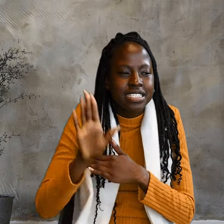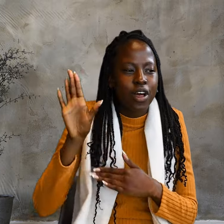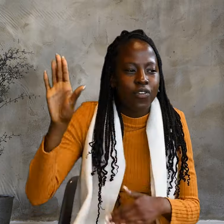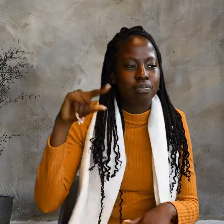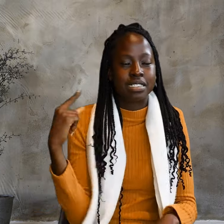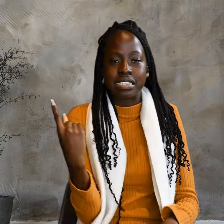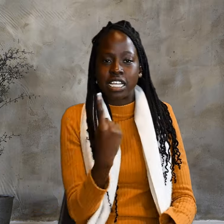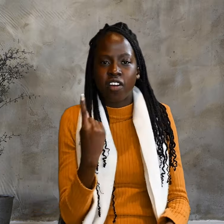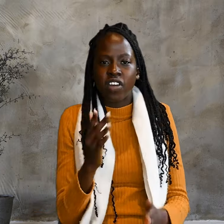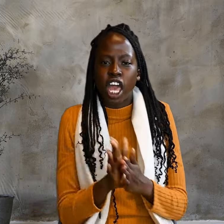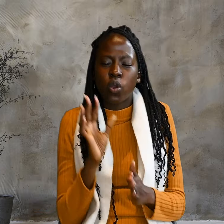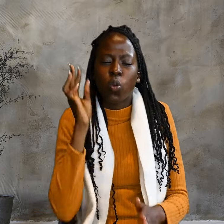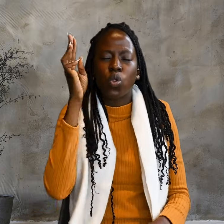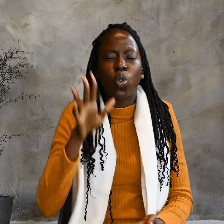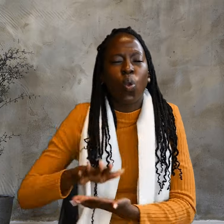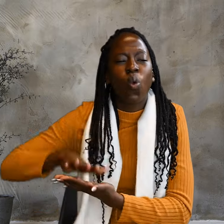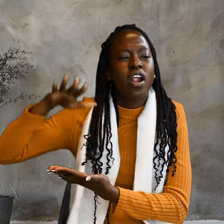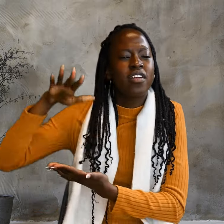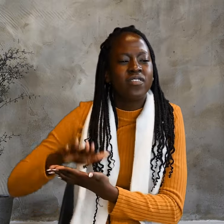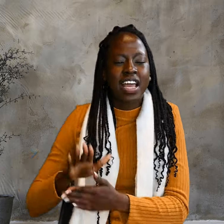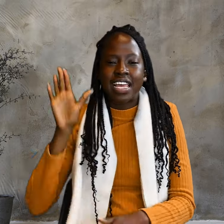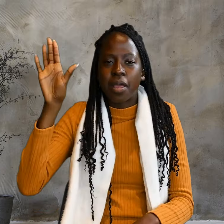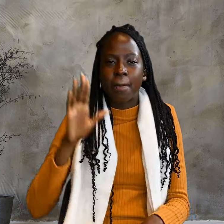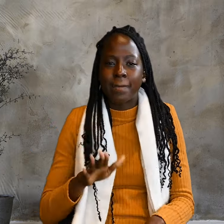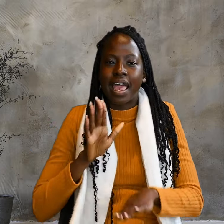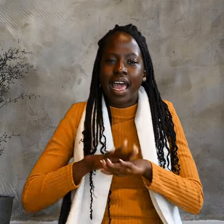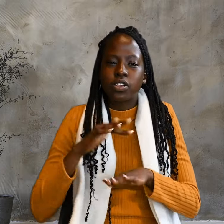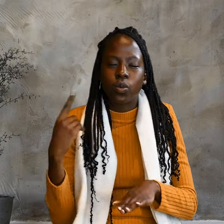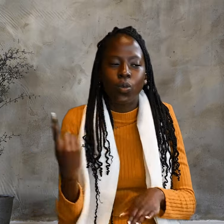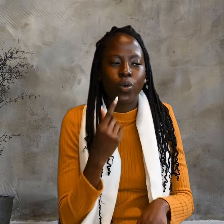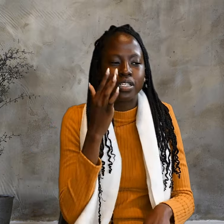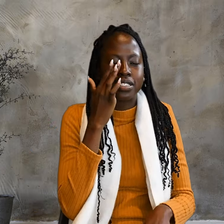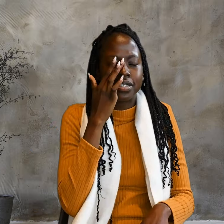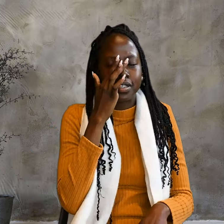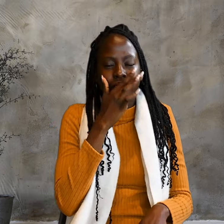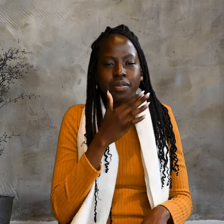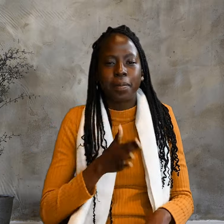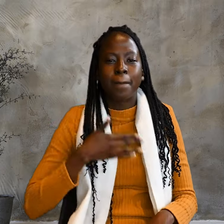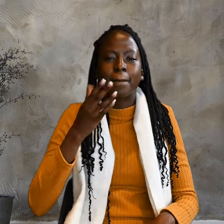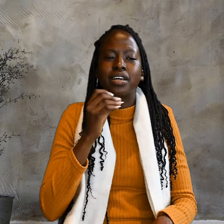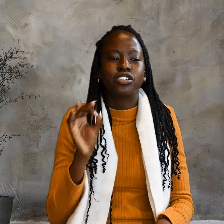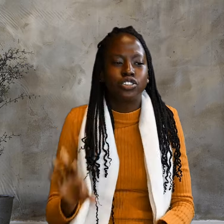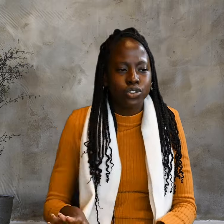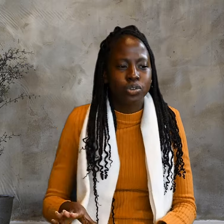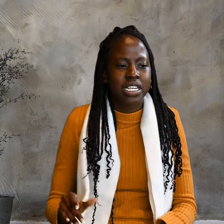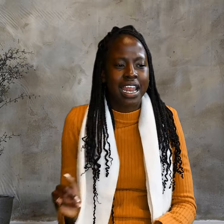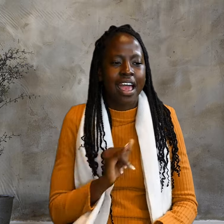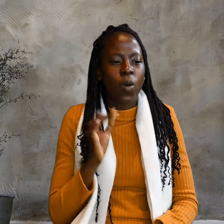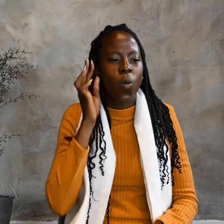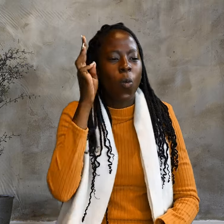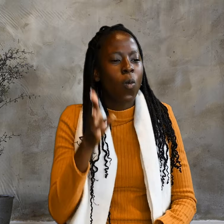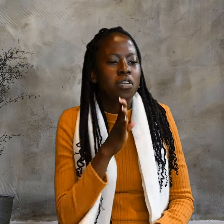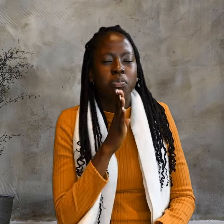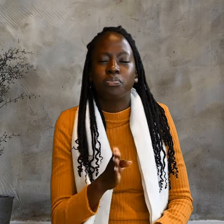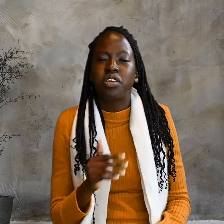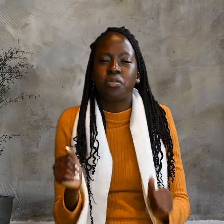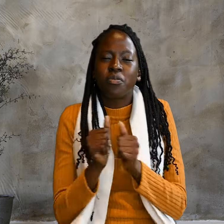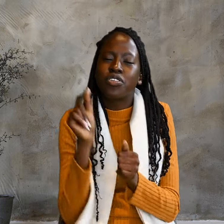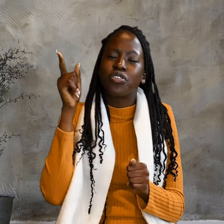himself, and will glorify him at once. My children, I will be with you